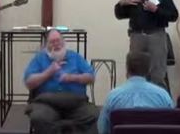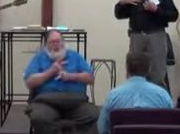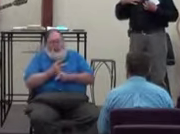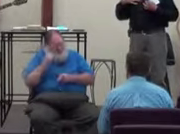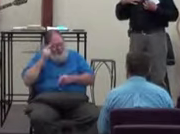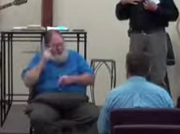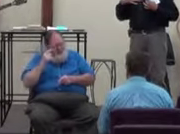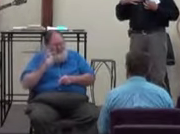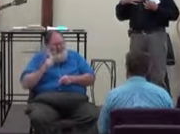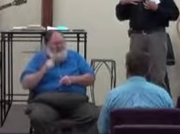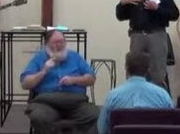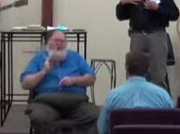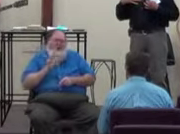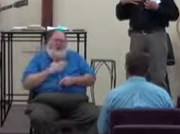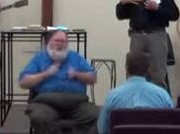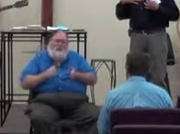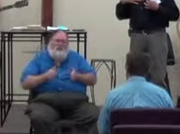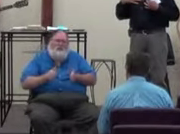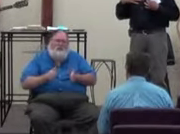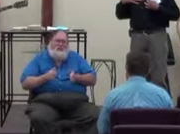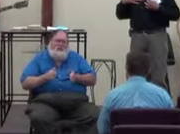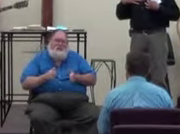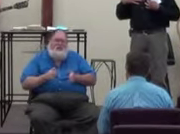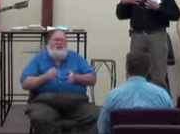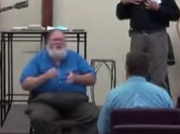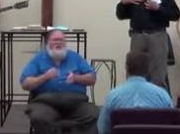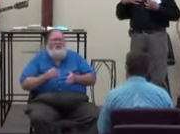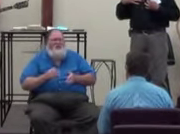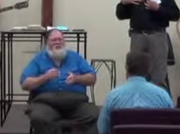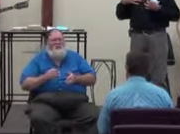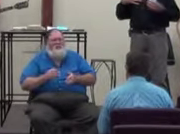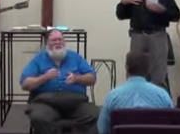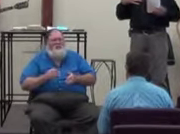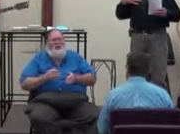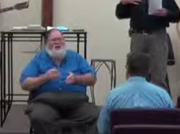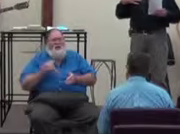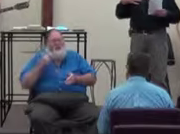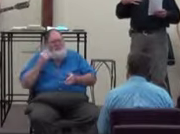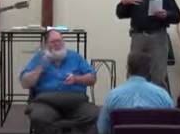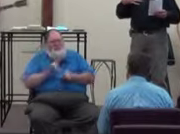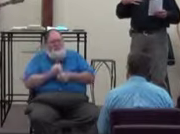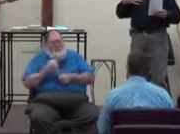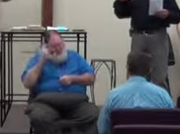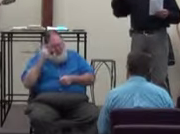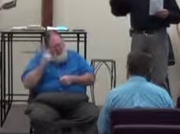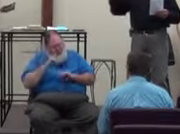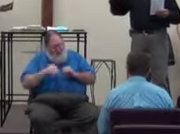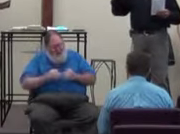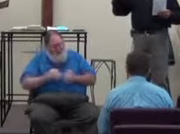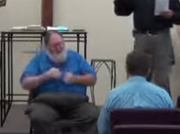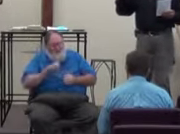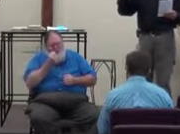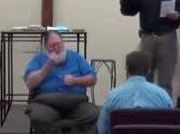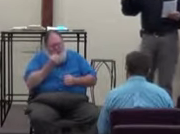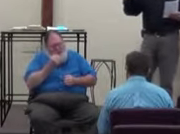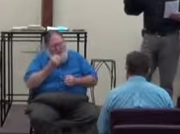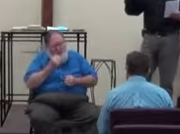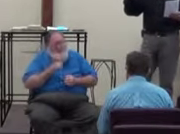we treat this temple of the Lord. Cancer is serious. It said that this year there are going